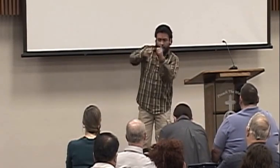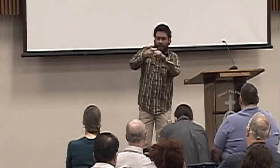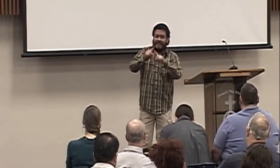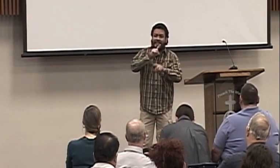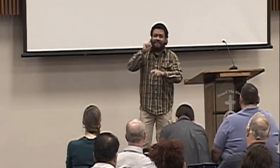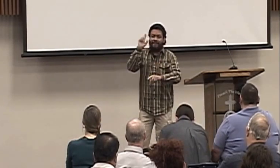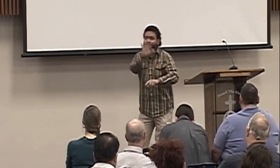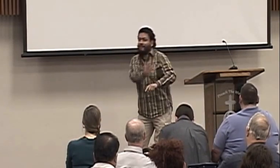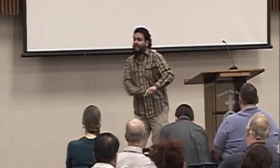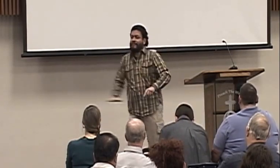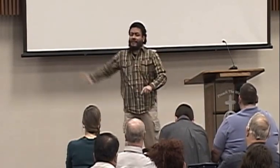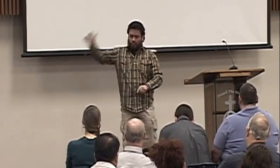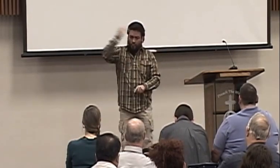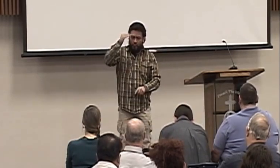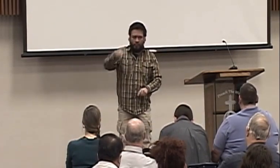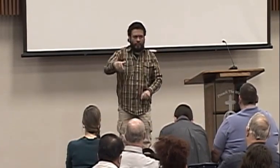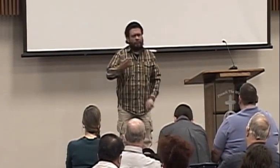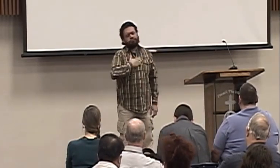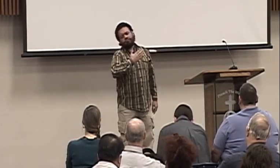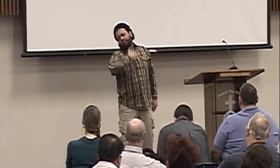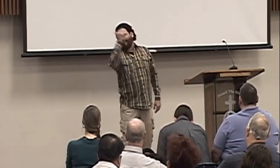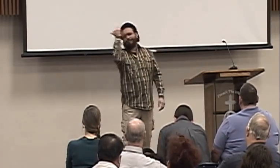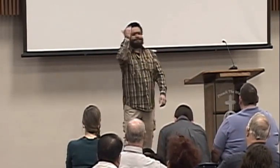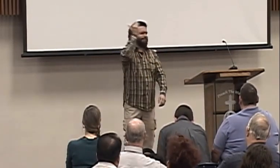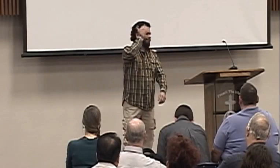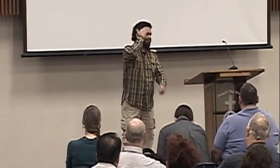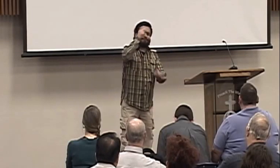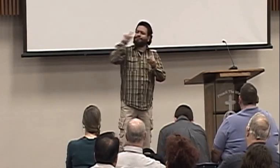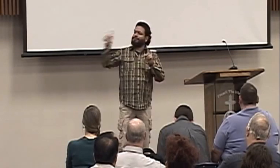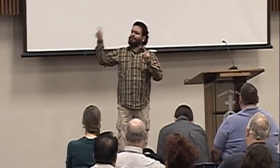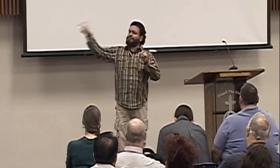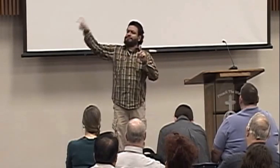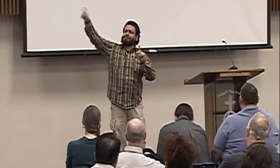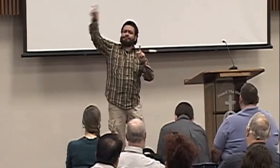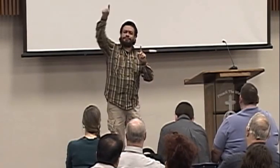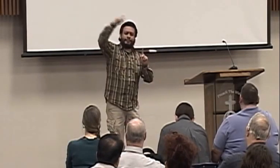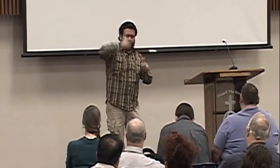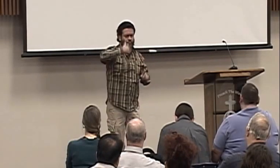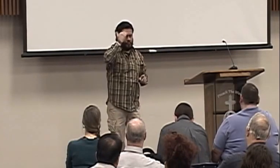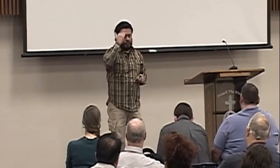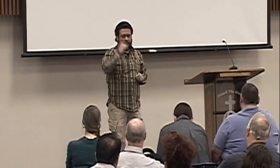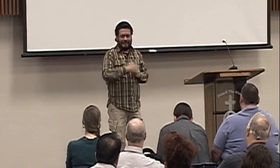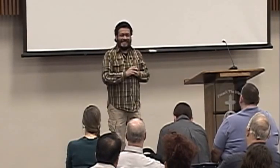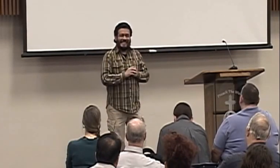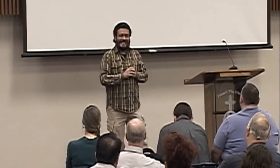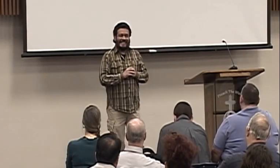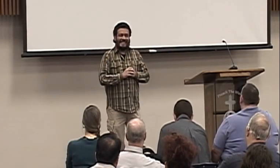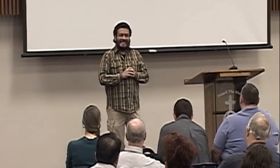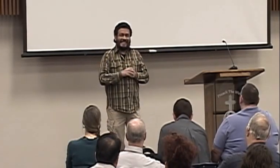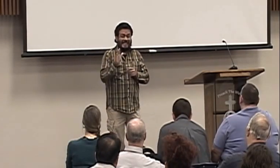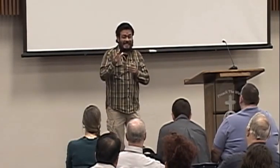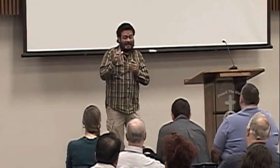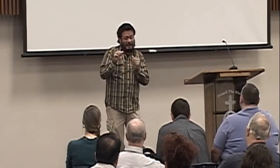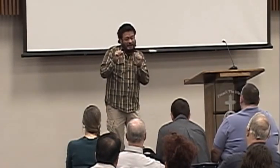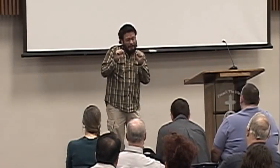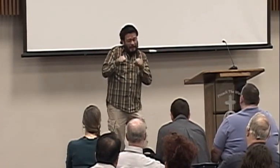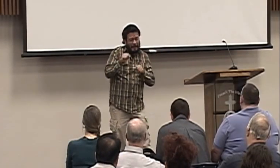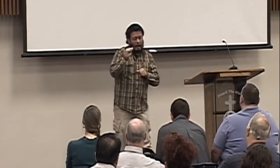know friends around the deaf community. He said, oh, yeah, I know every one of them all over the place. I said,